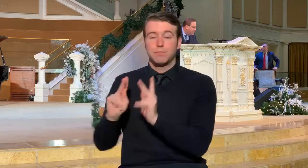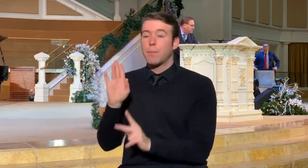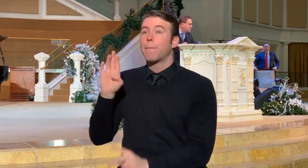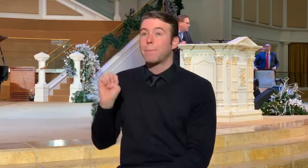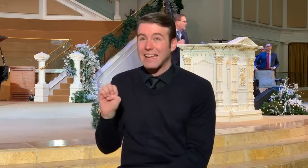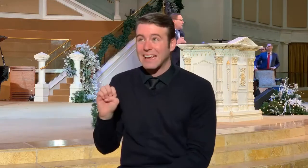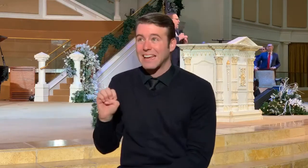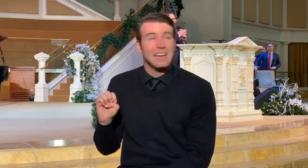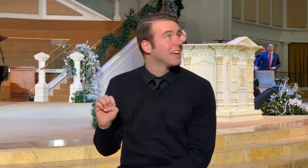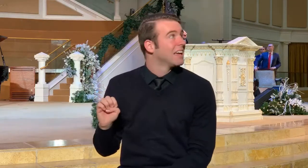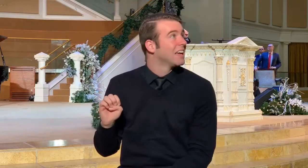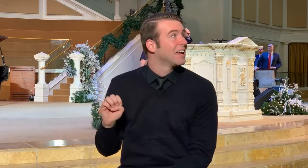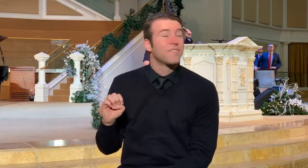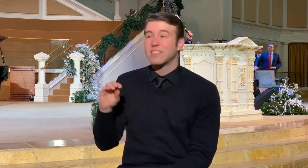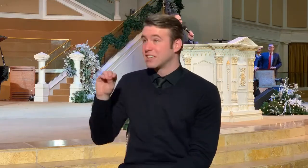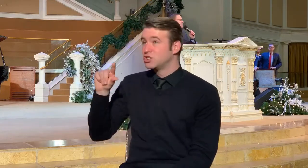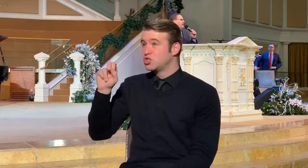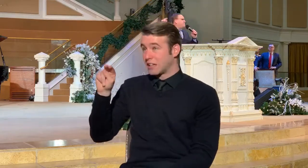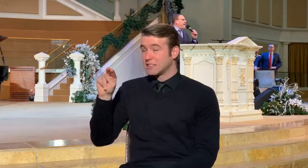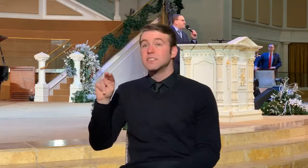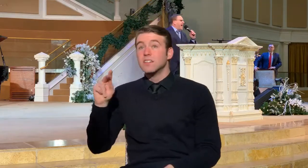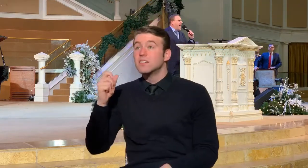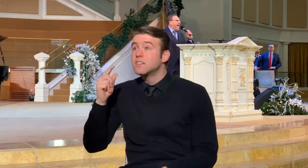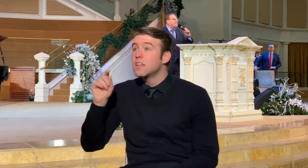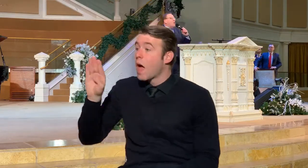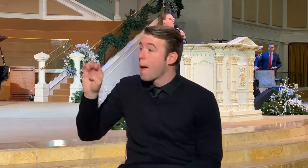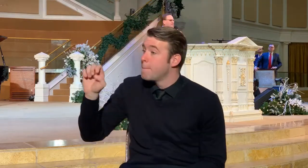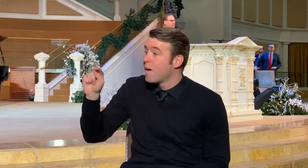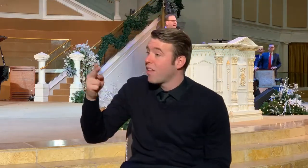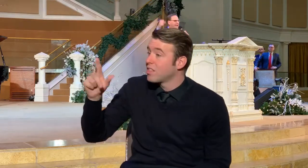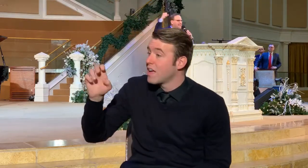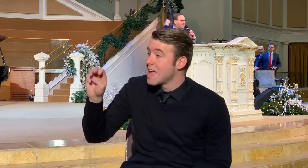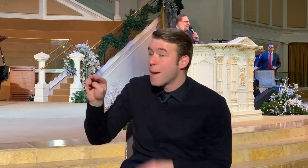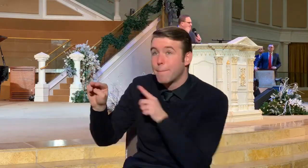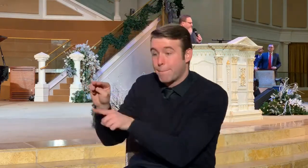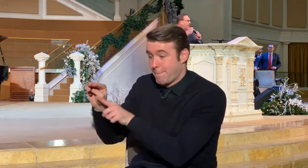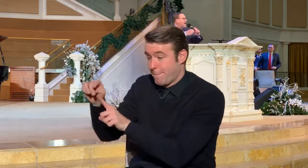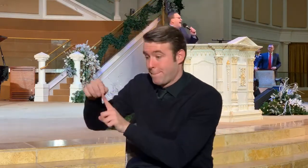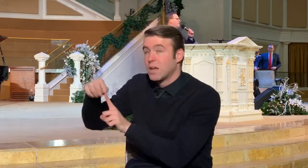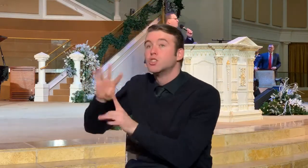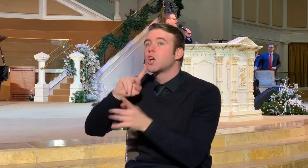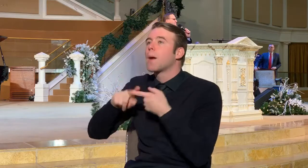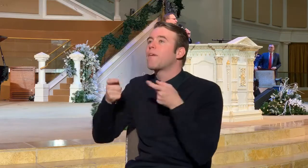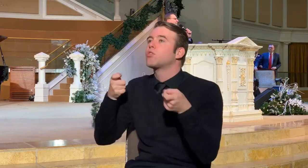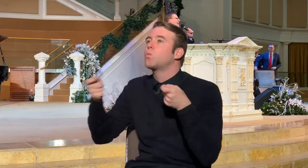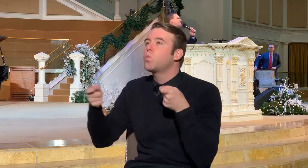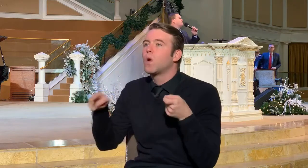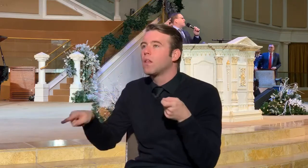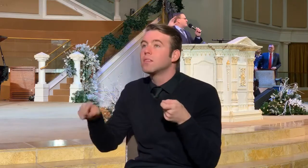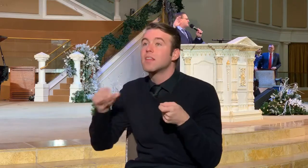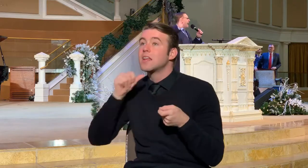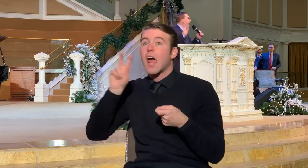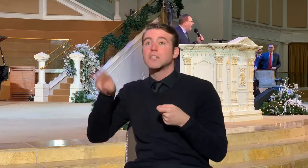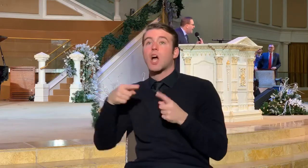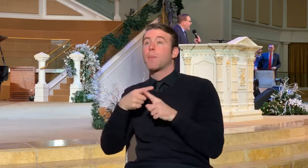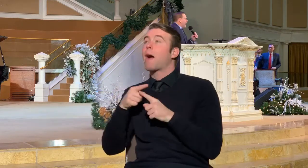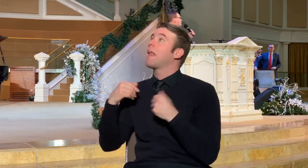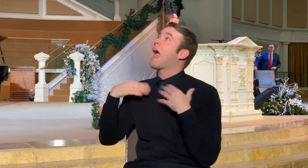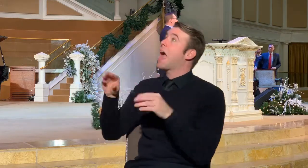be. I came to tell you that Bethlehem was about a scepter. It wasn't about angels.